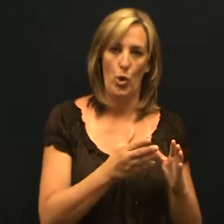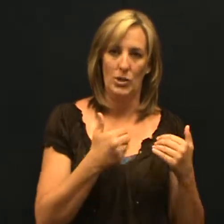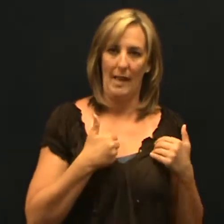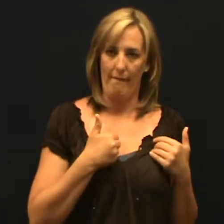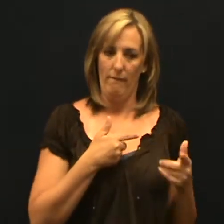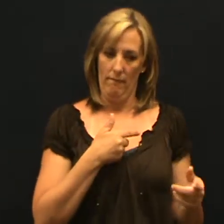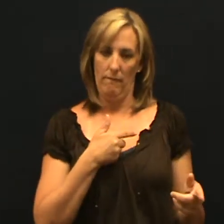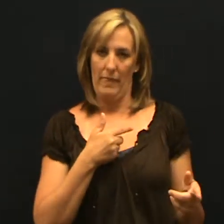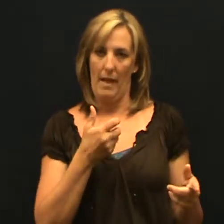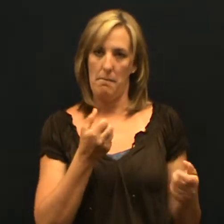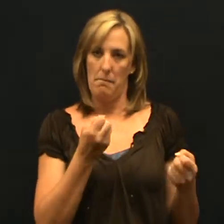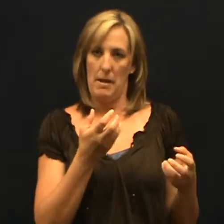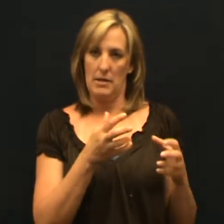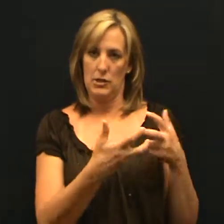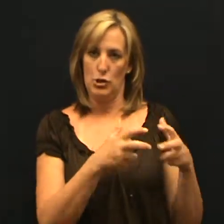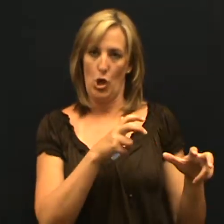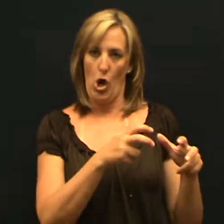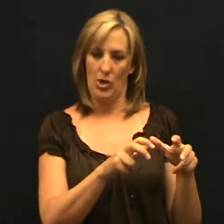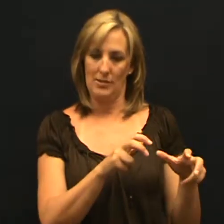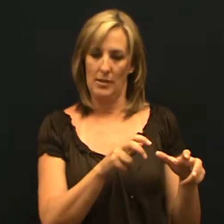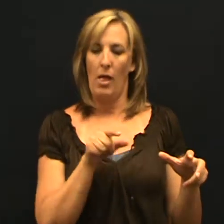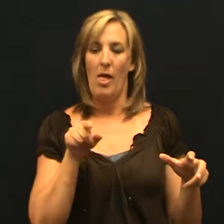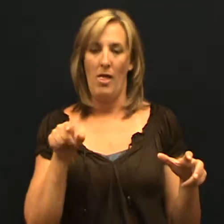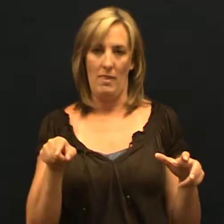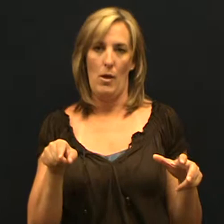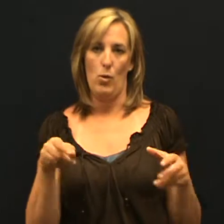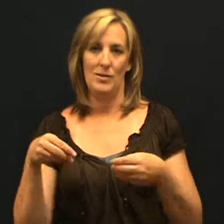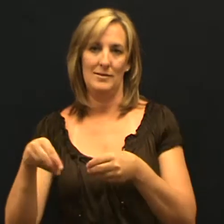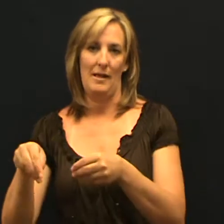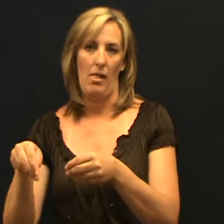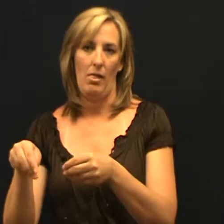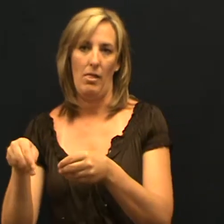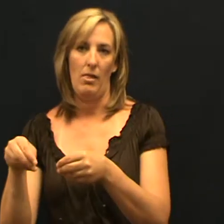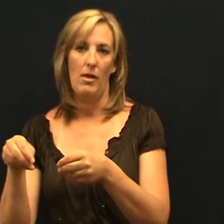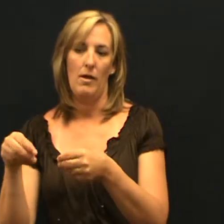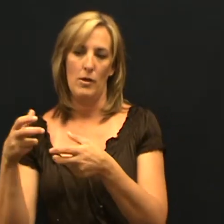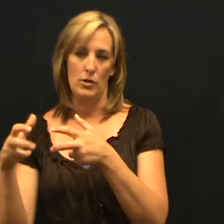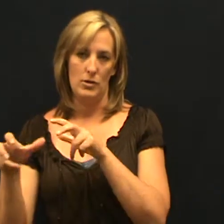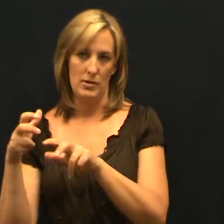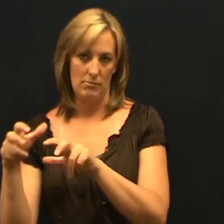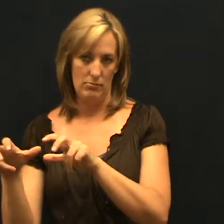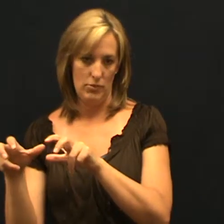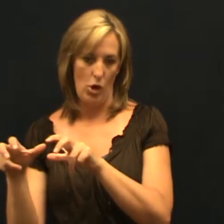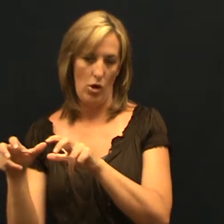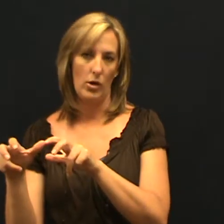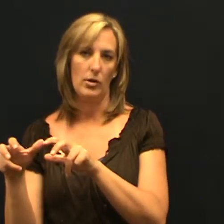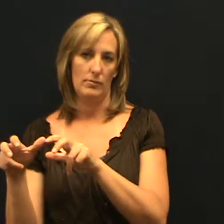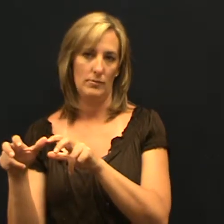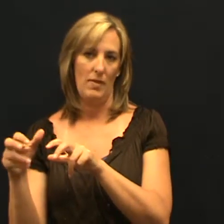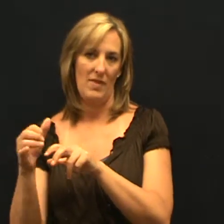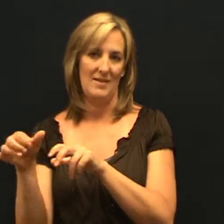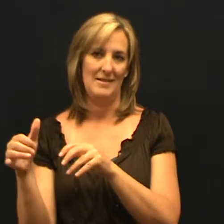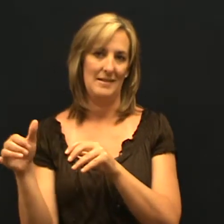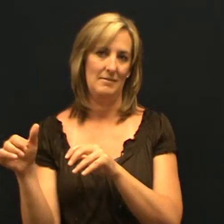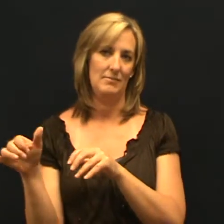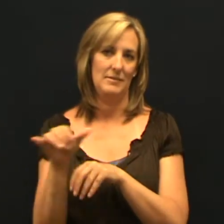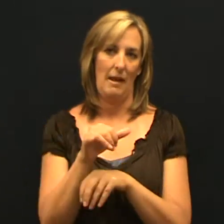stockholders in the company get additional shares of stock, however many the company decides to